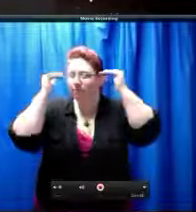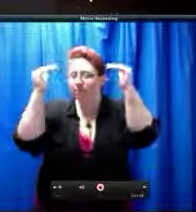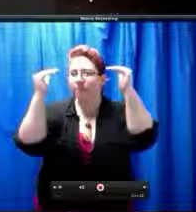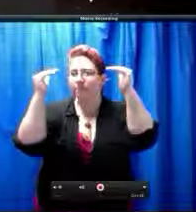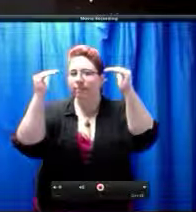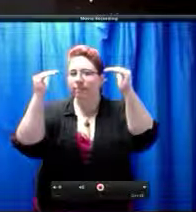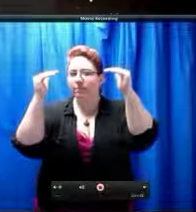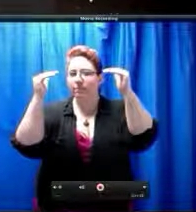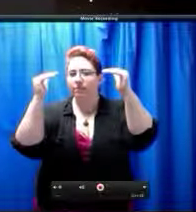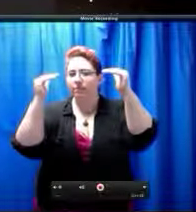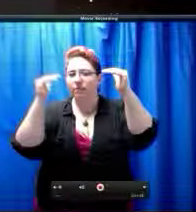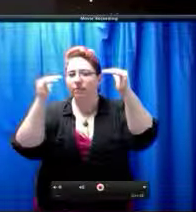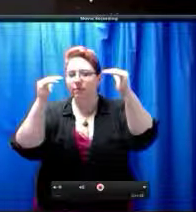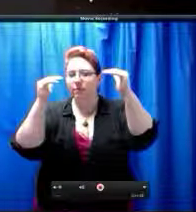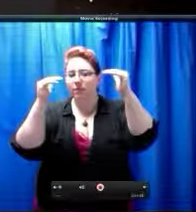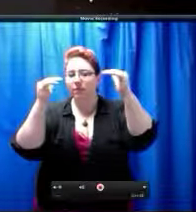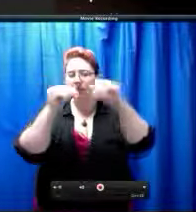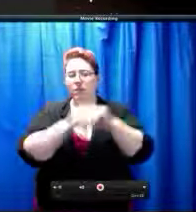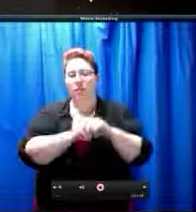have a high survival rate.